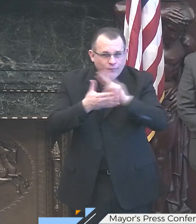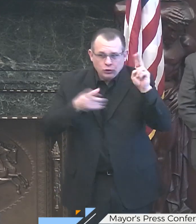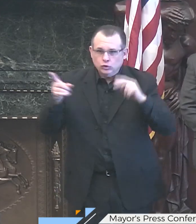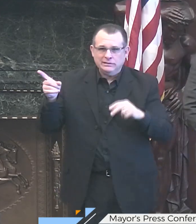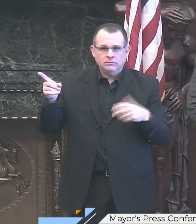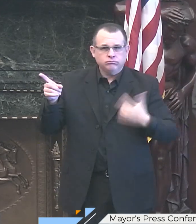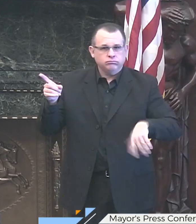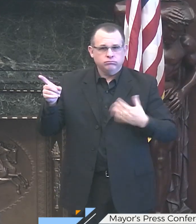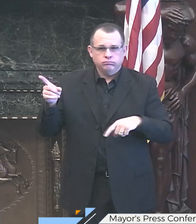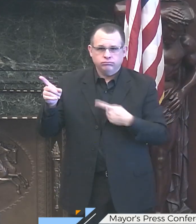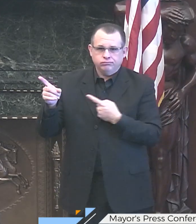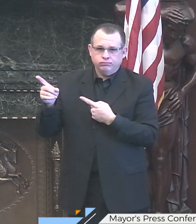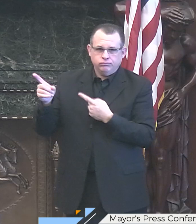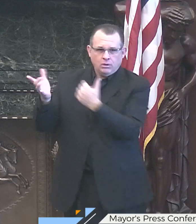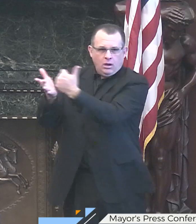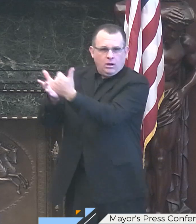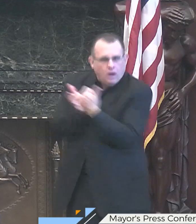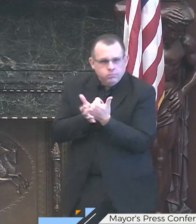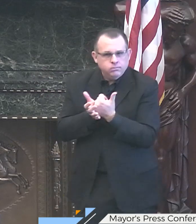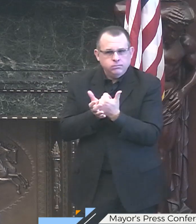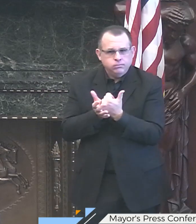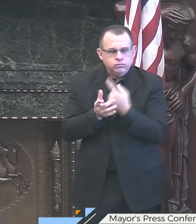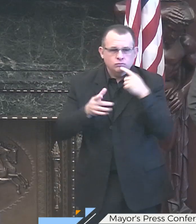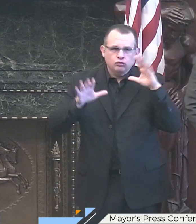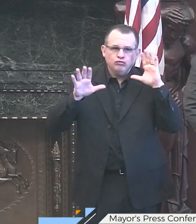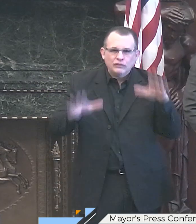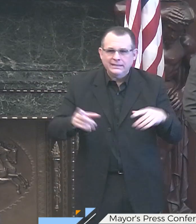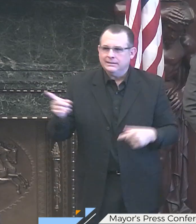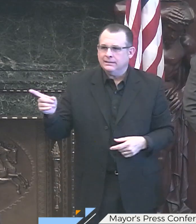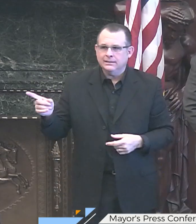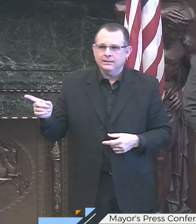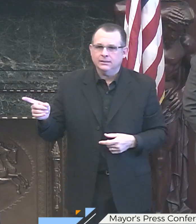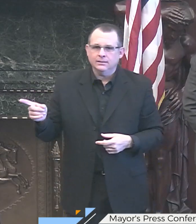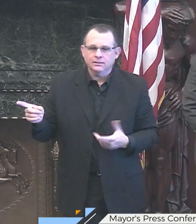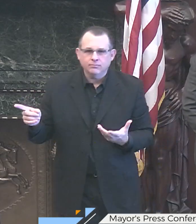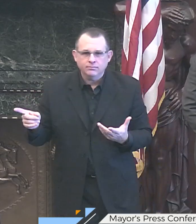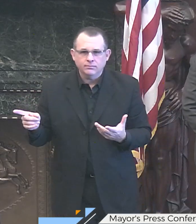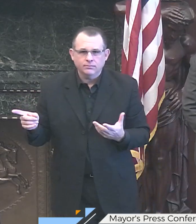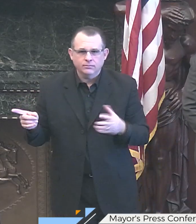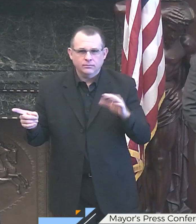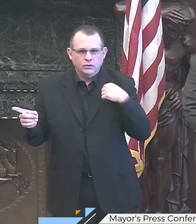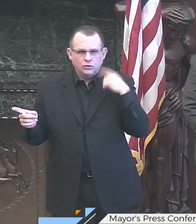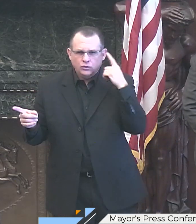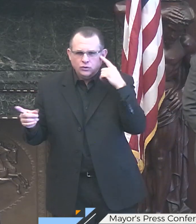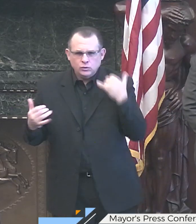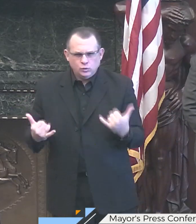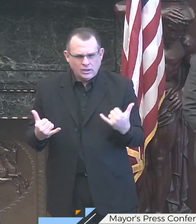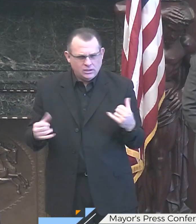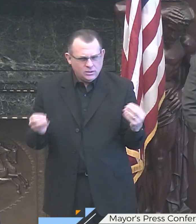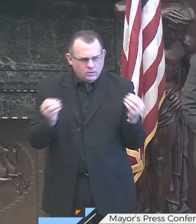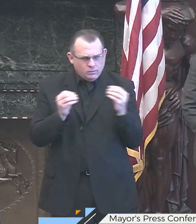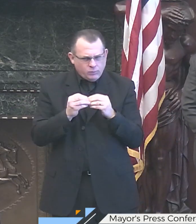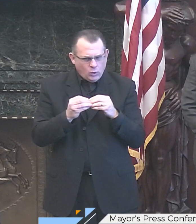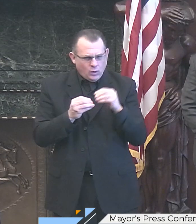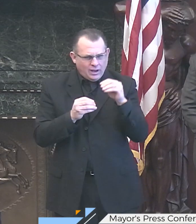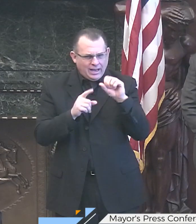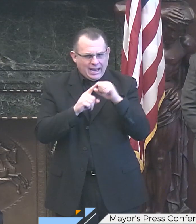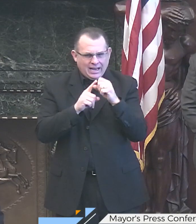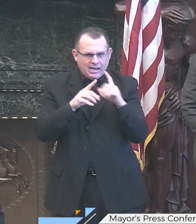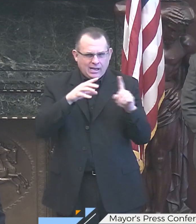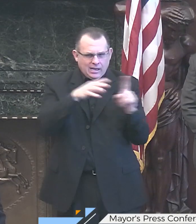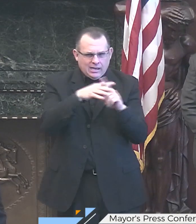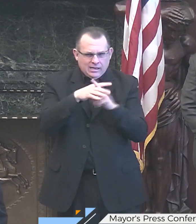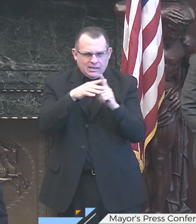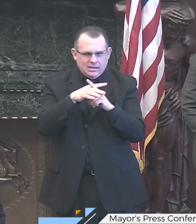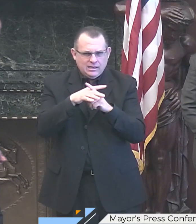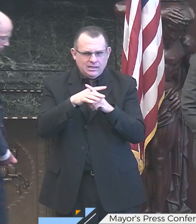with the efforts here. I did hear earlier today that there are more cases appearing at Penn Presbyterian Hospital. So I was just curious if there's